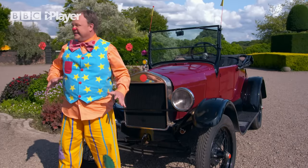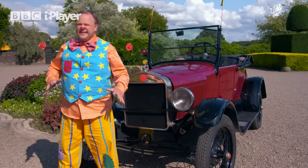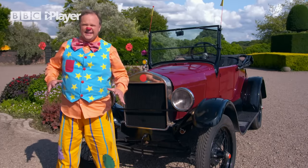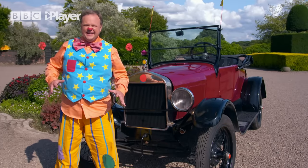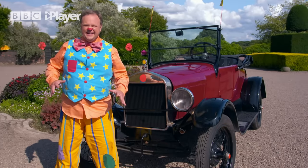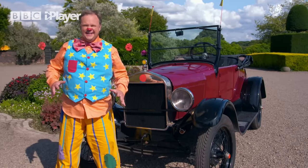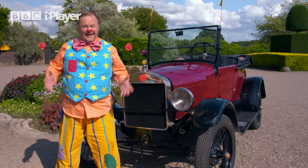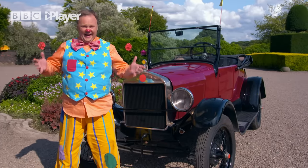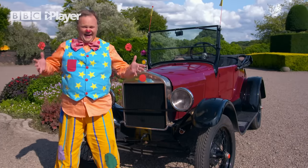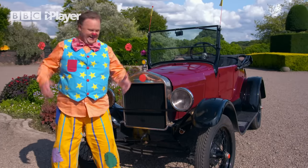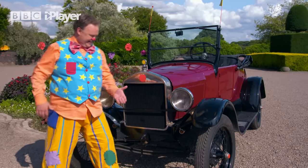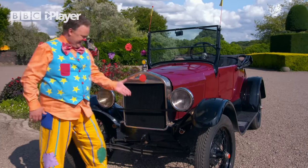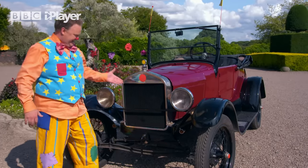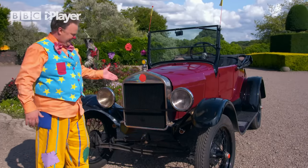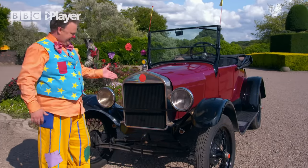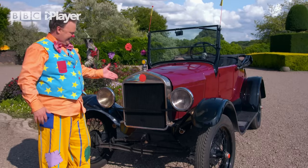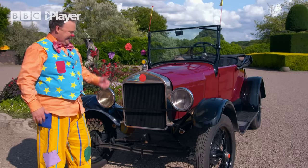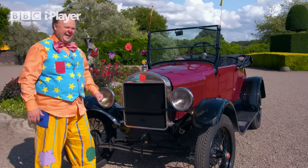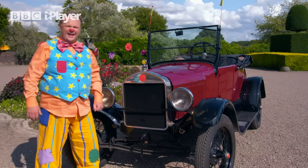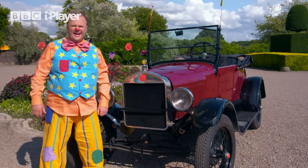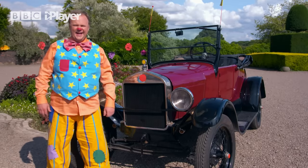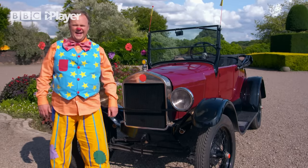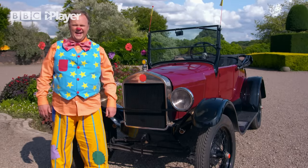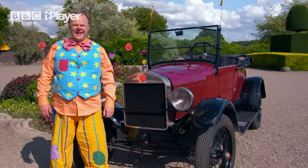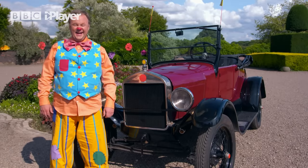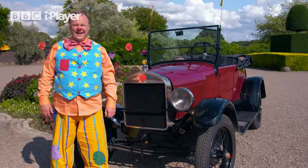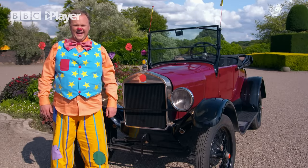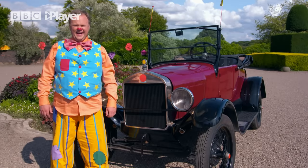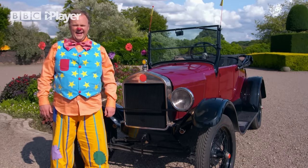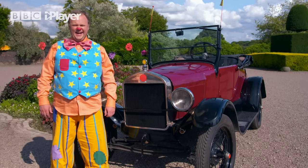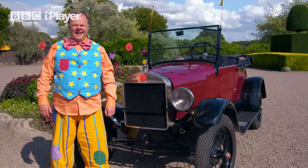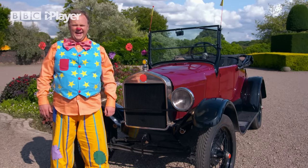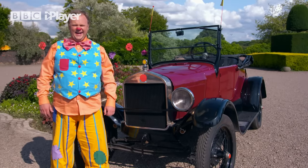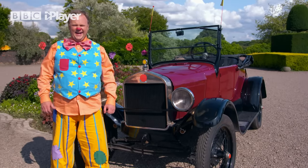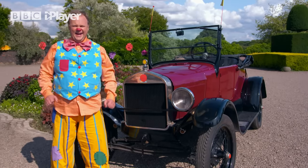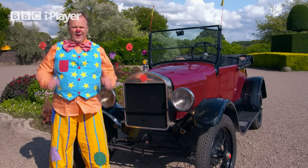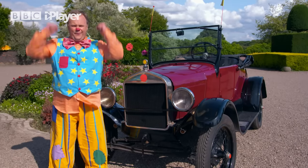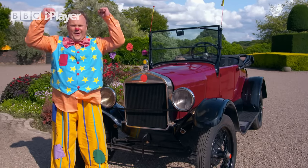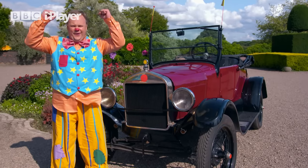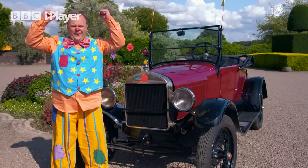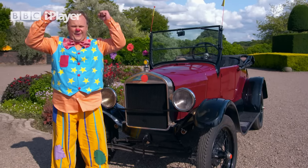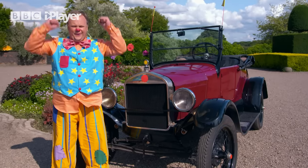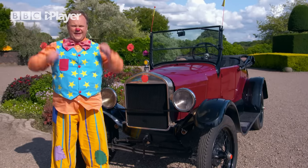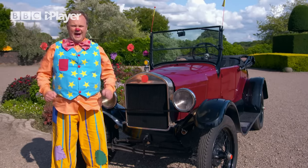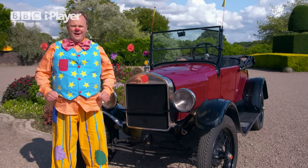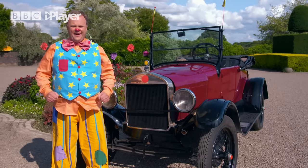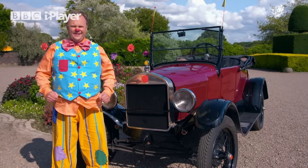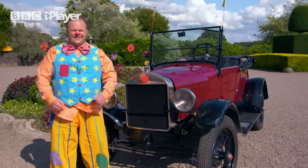Well done, Mr Tumble. Now you can drive Tumble Ted to the seaside. Woohoo! Come on,